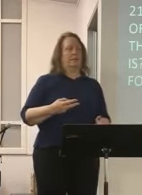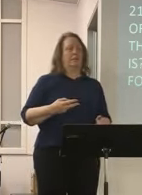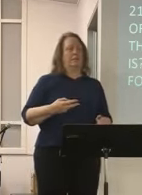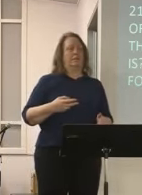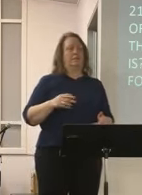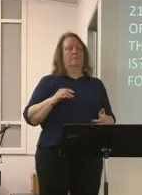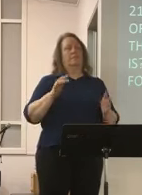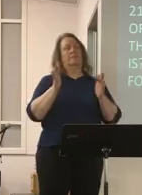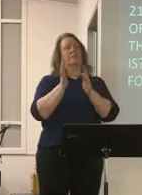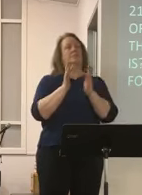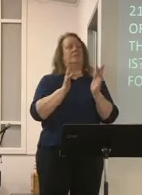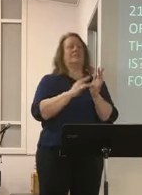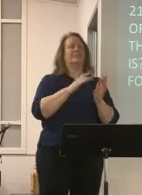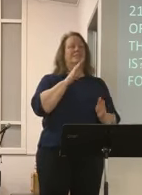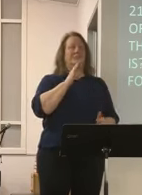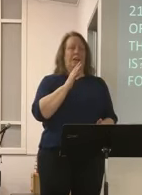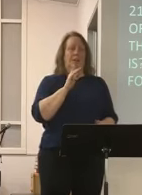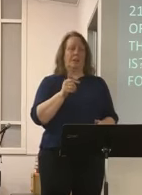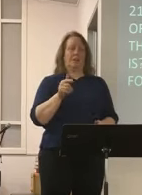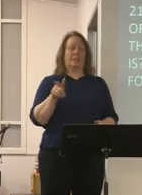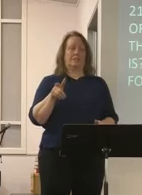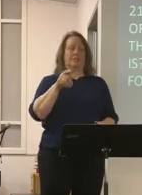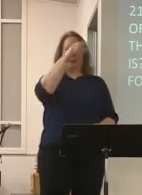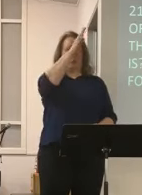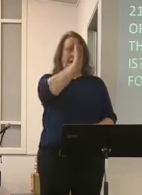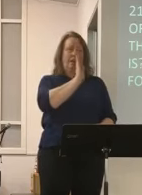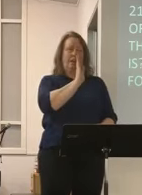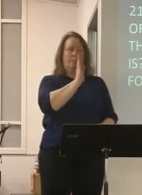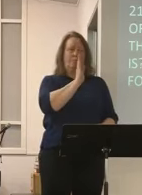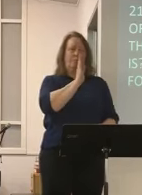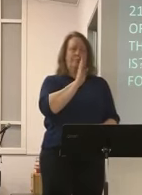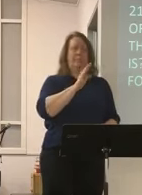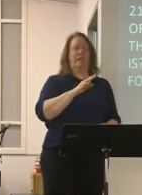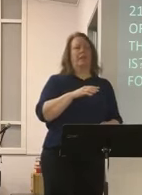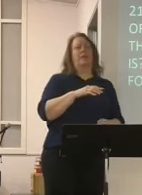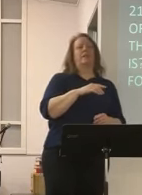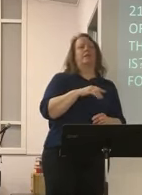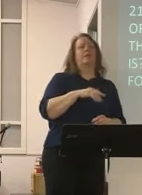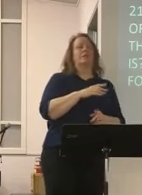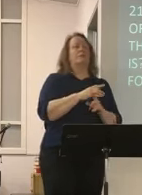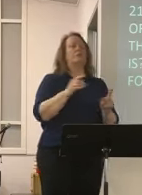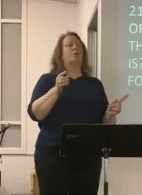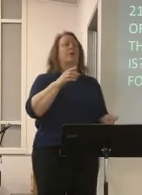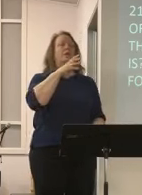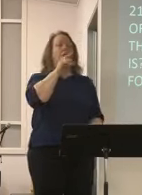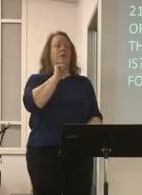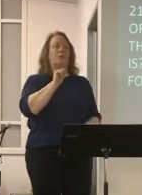basically saying he's God, and yet in the Old Testament, the Messiah was never